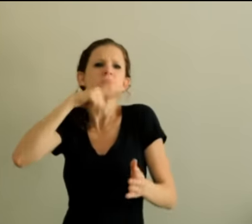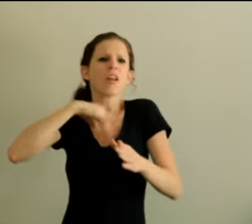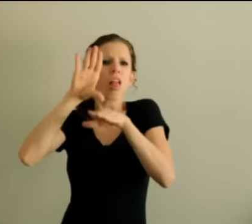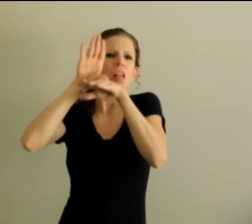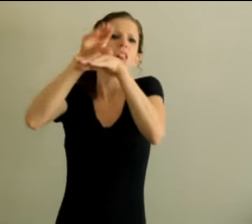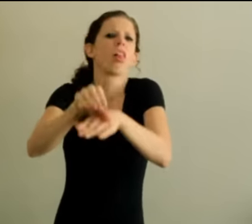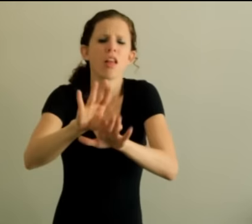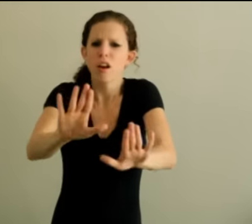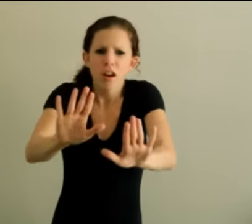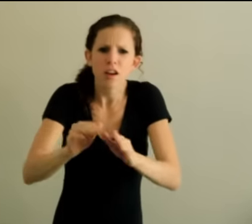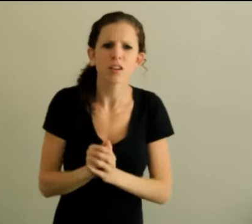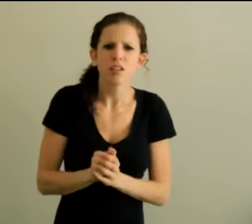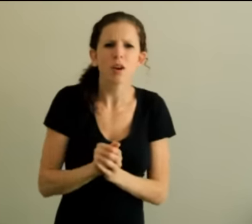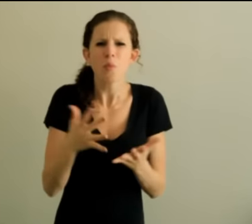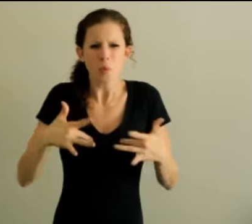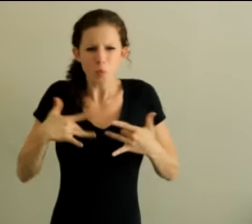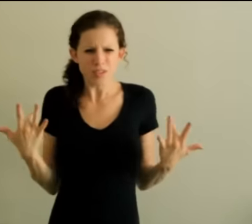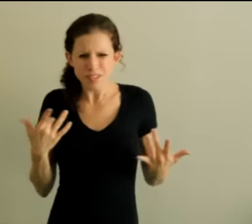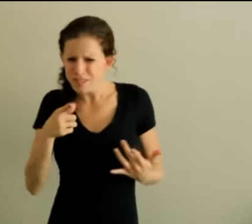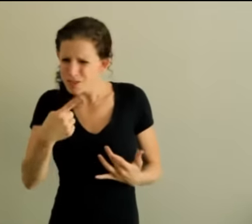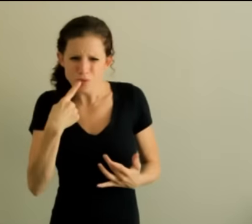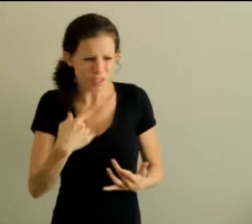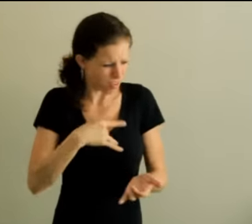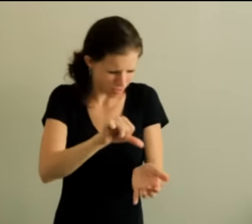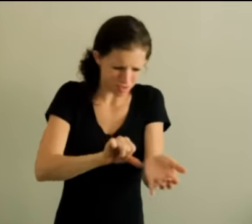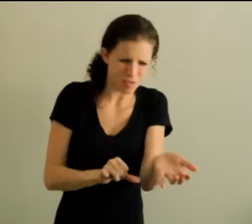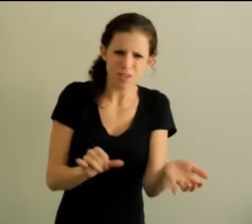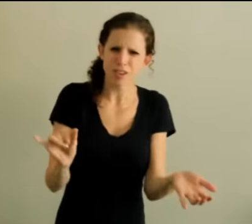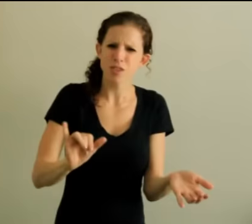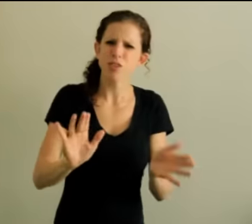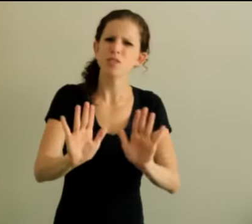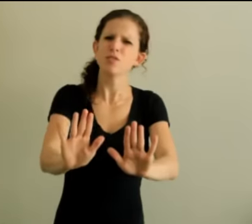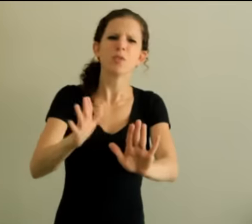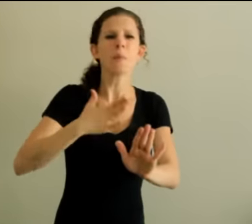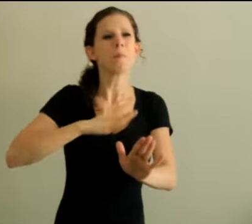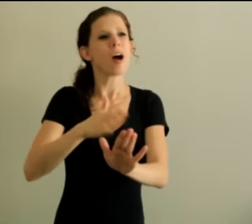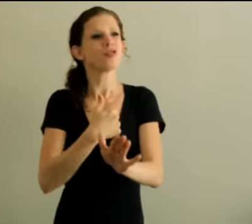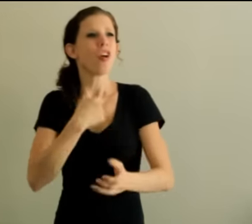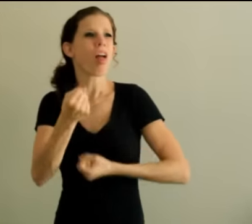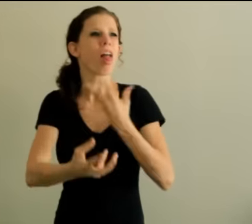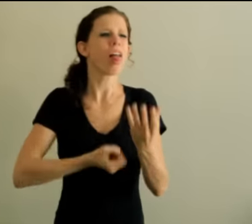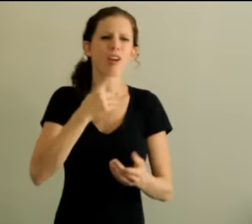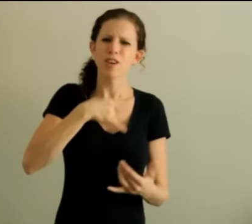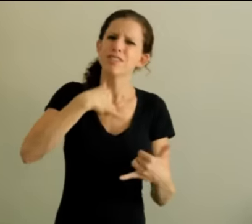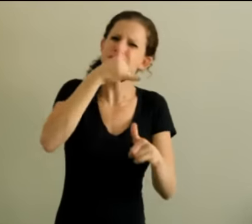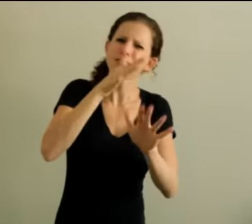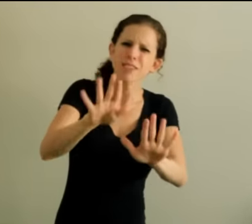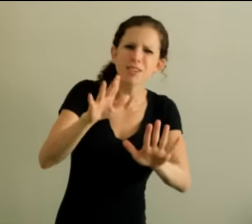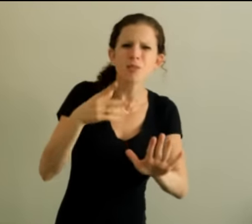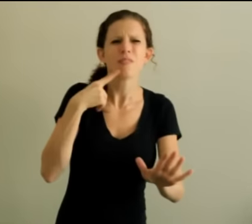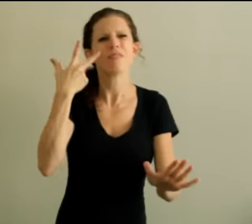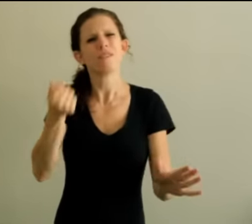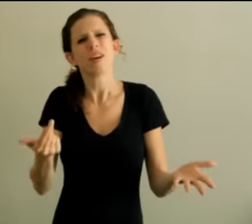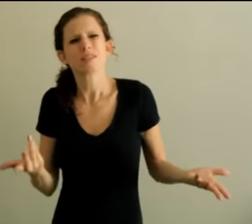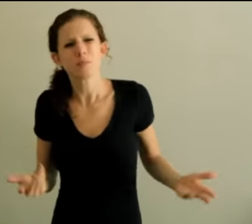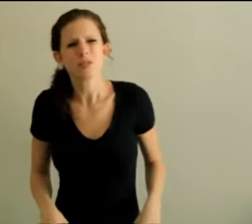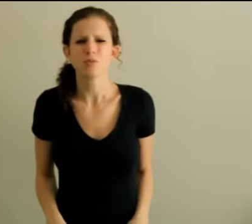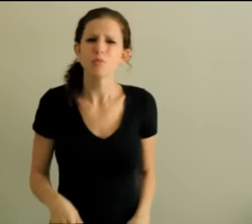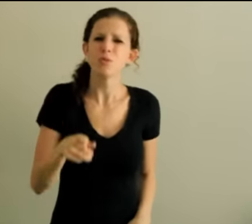that shit Intentionally Just to diss you But what's the shit You said about You'd like to cut your wrist too I say that shit Just clown it's all Come on How fucked a bitch